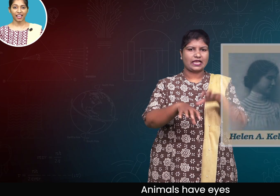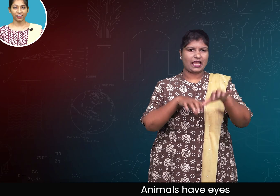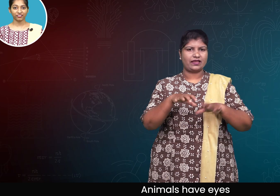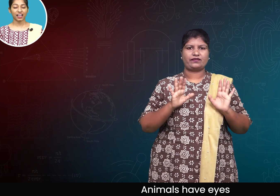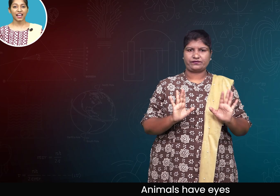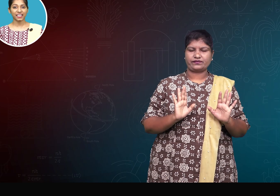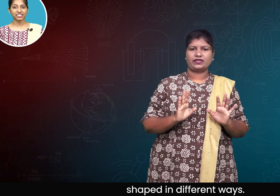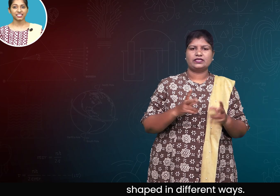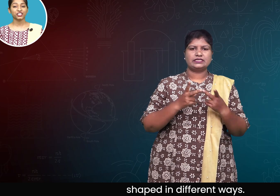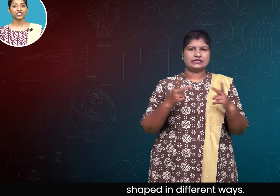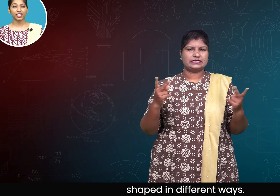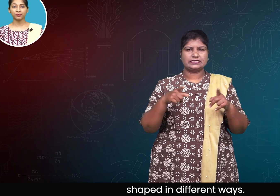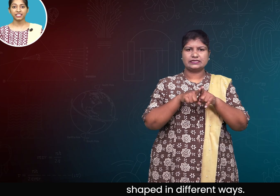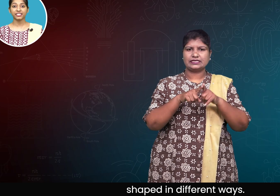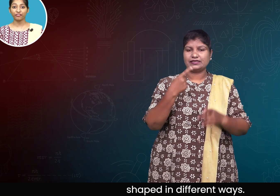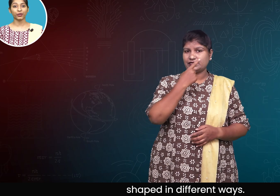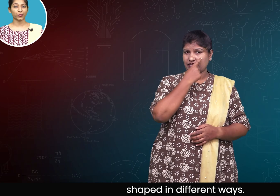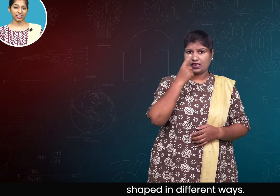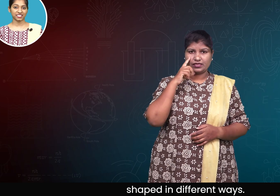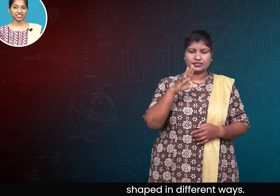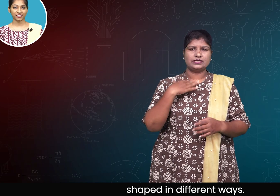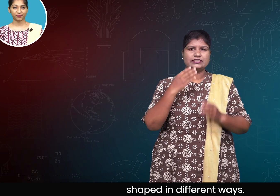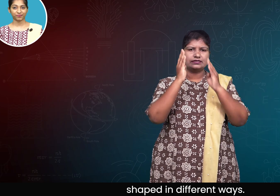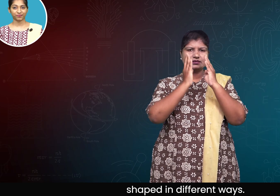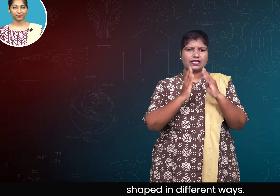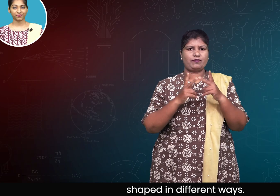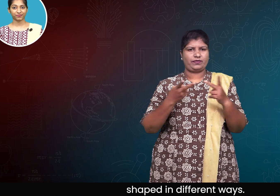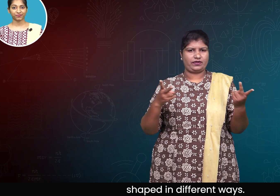Animals have eyes shaped in different ways.